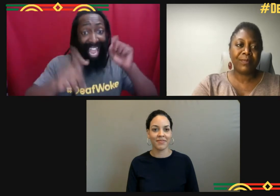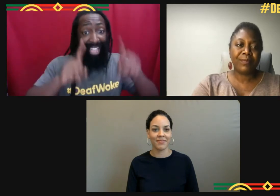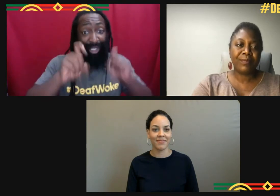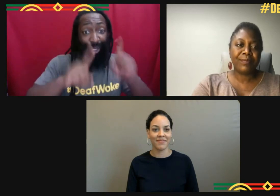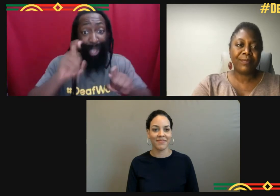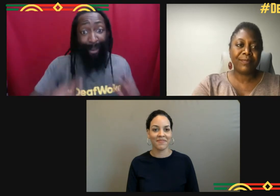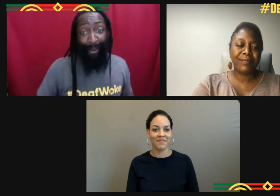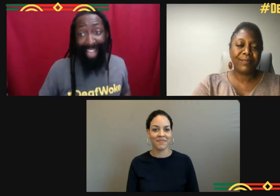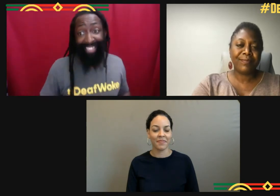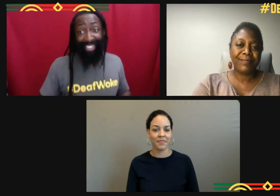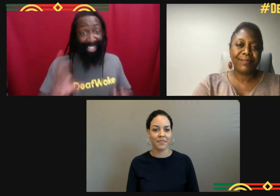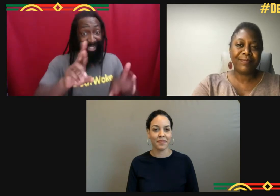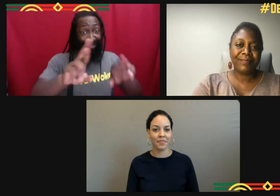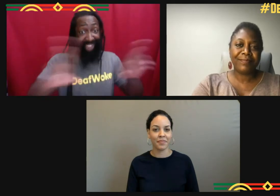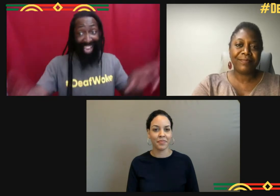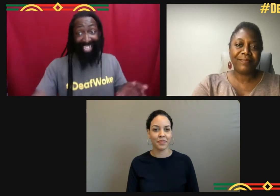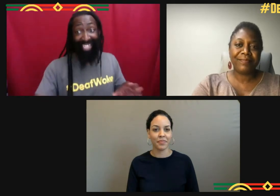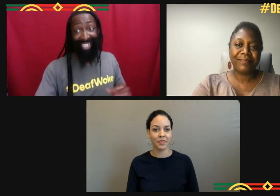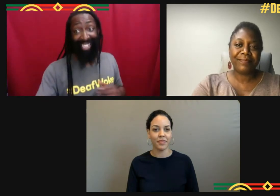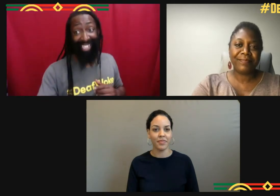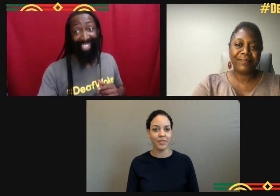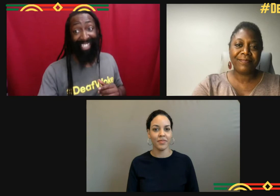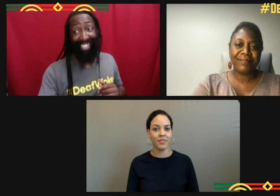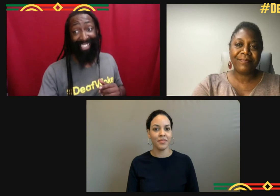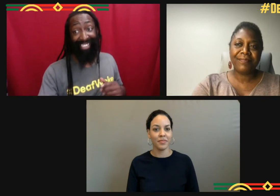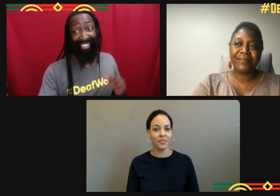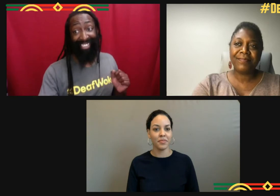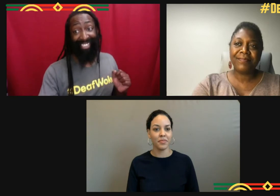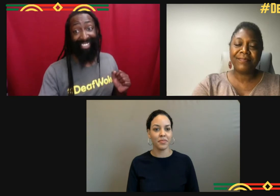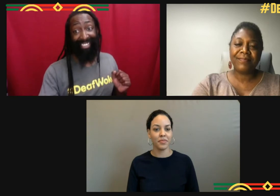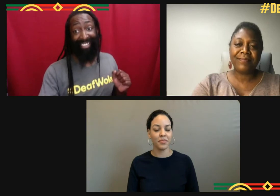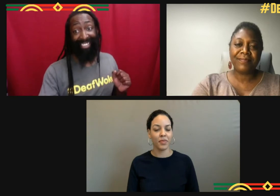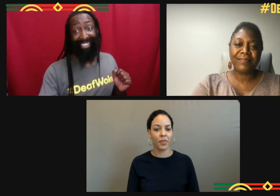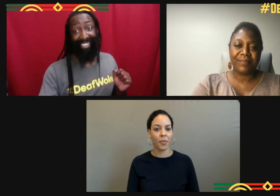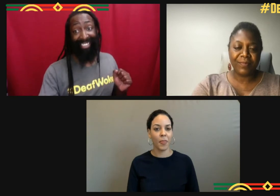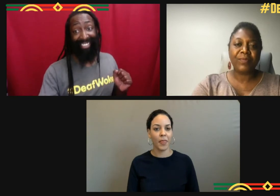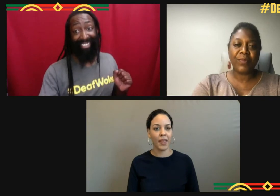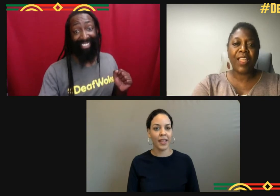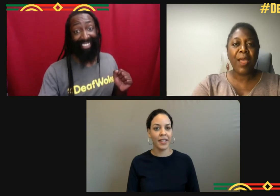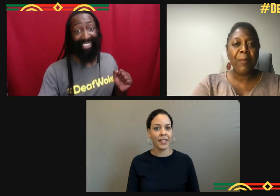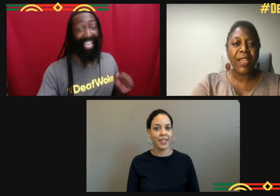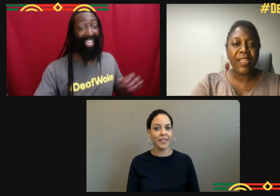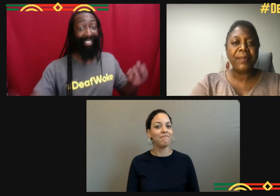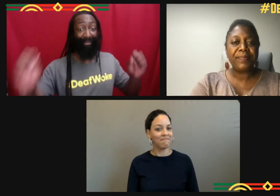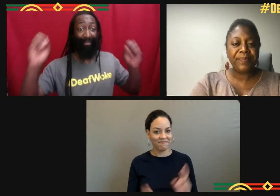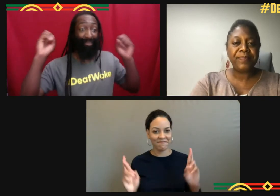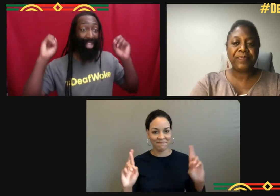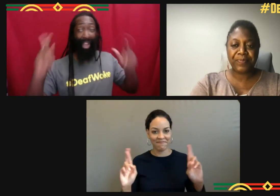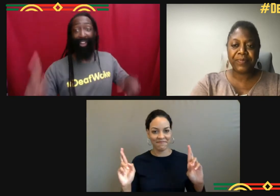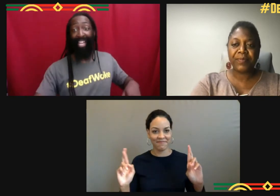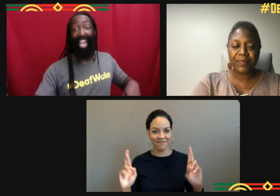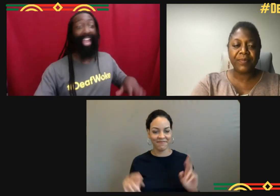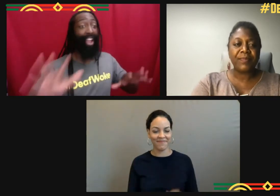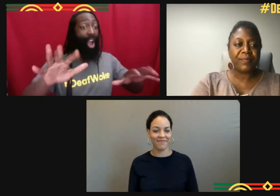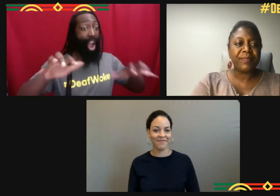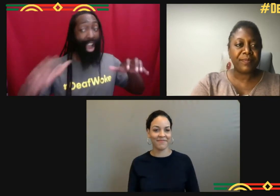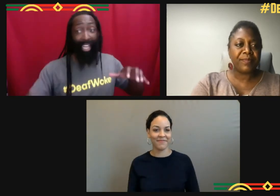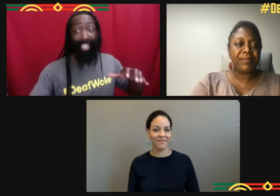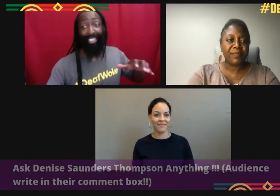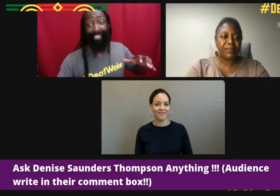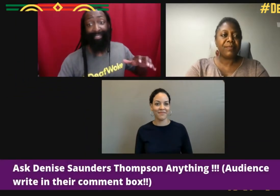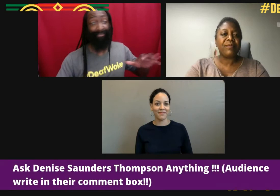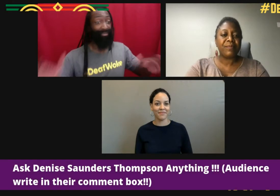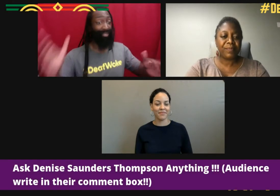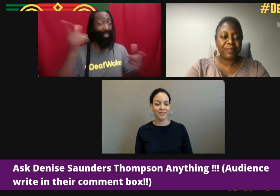your time. So I want to leave some time for the audience for a little Q&A. You ready? I'm ready.